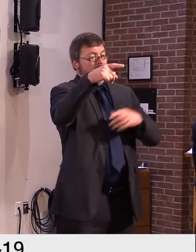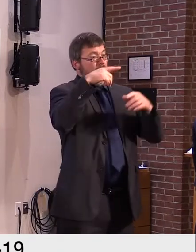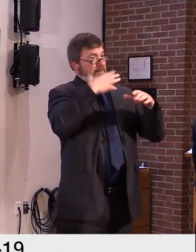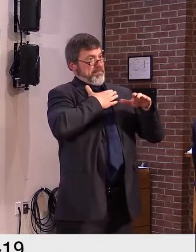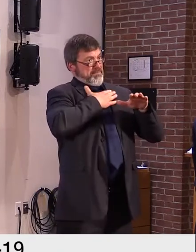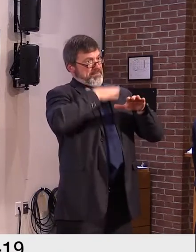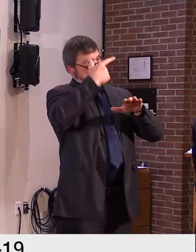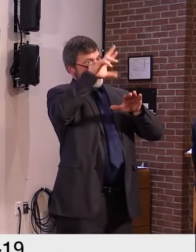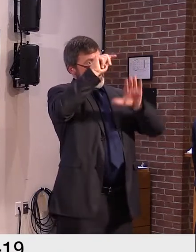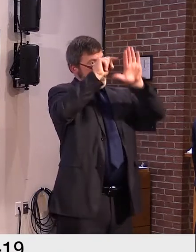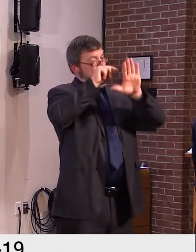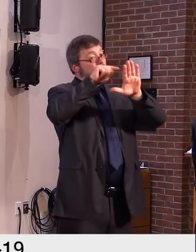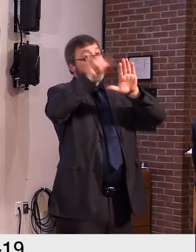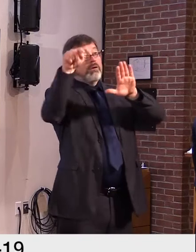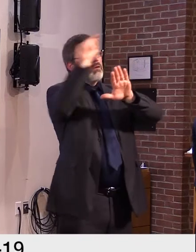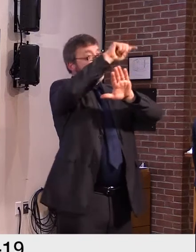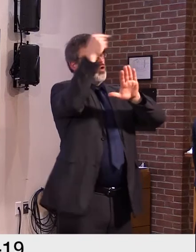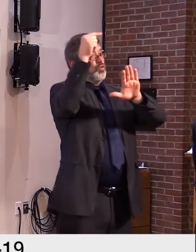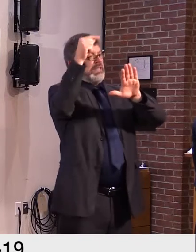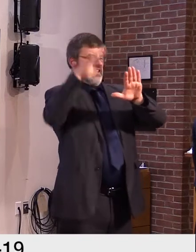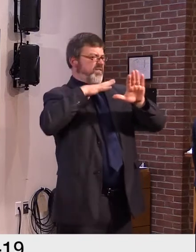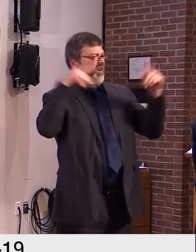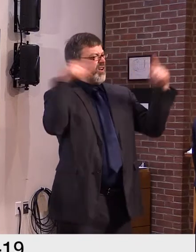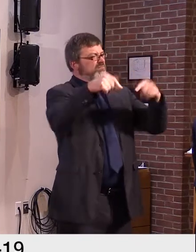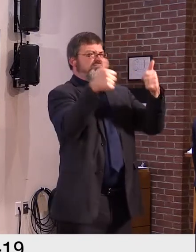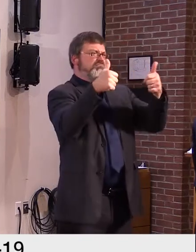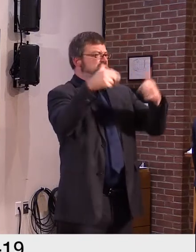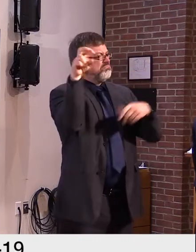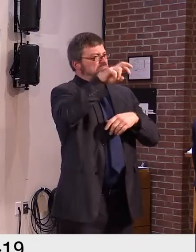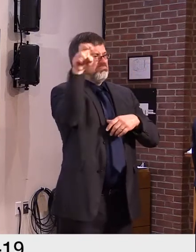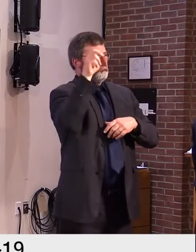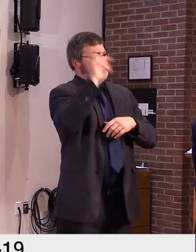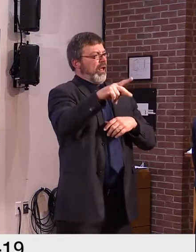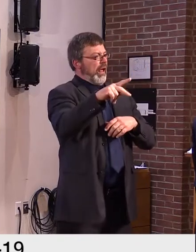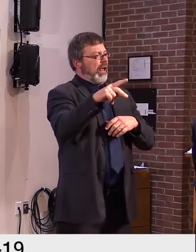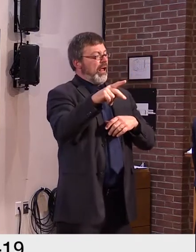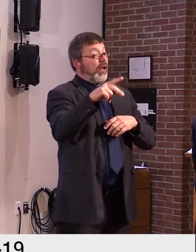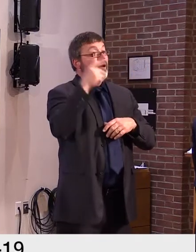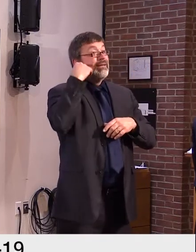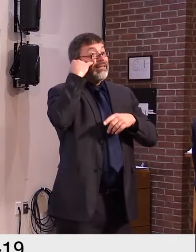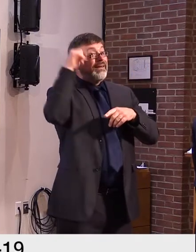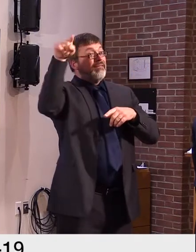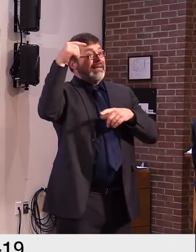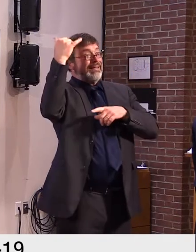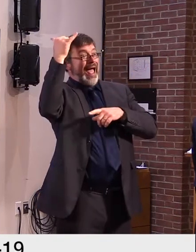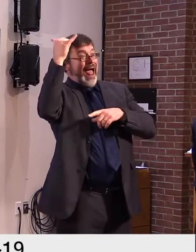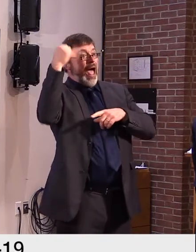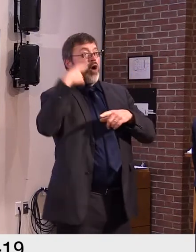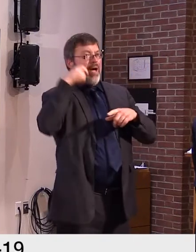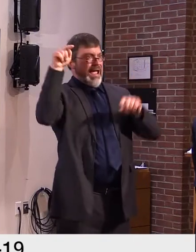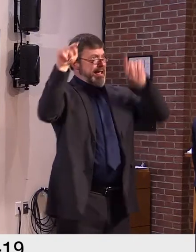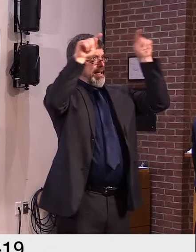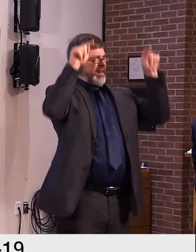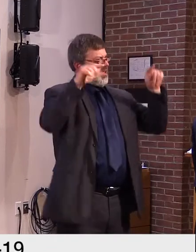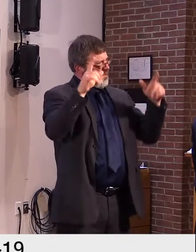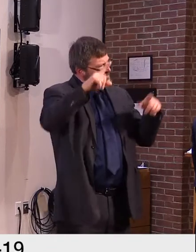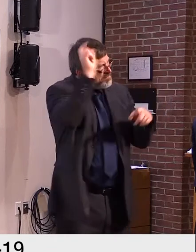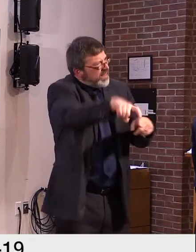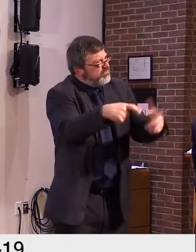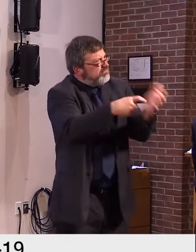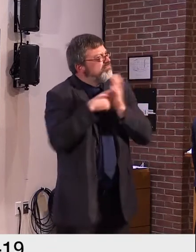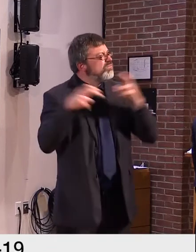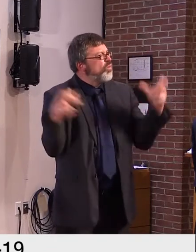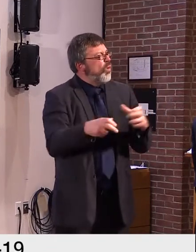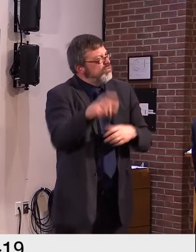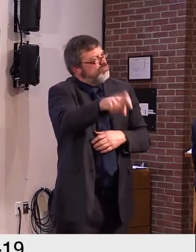If you're from any other color, you have to quarantine. And so our hope, again, is that people